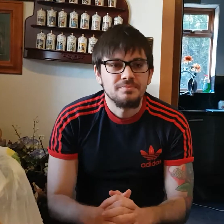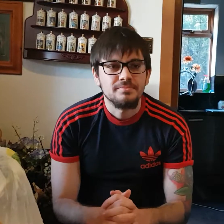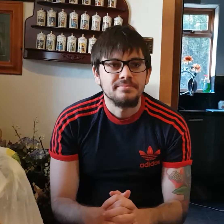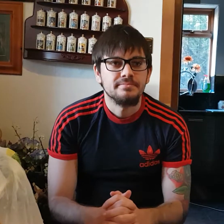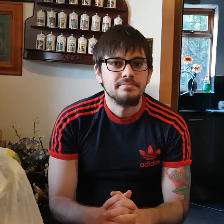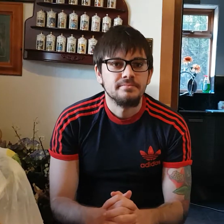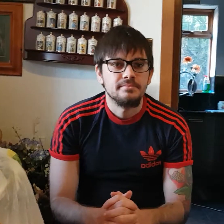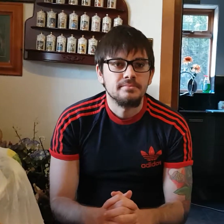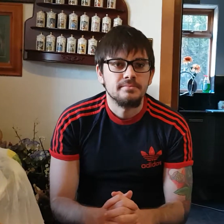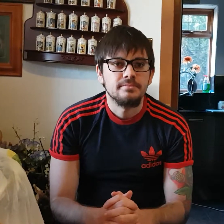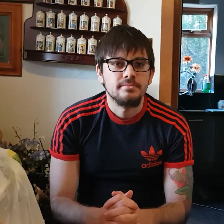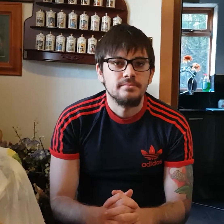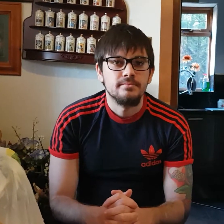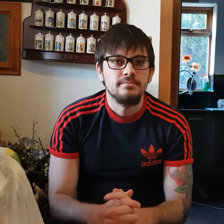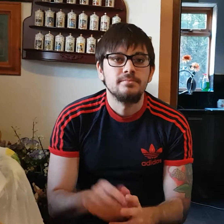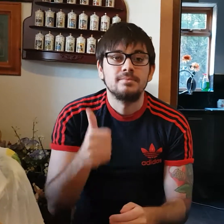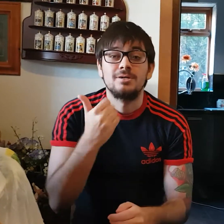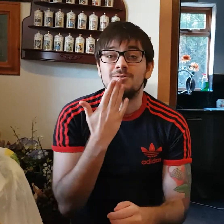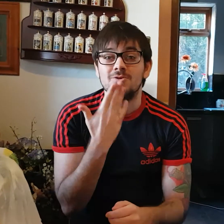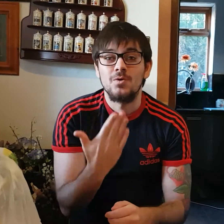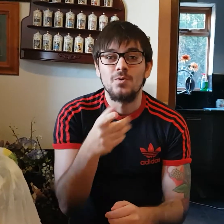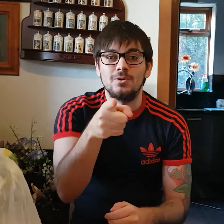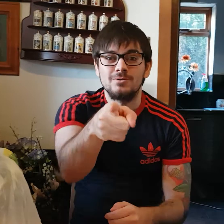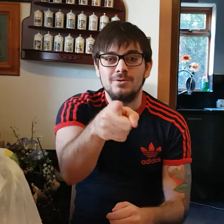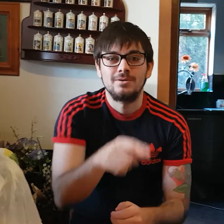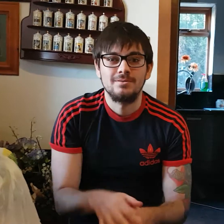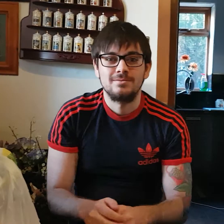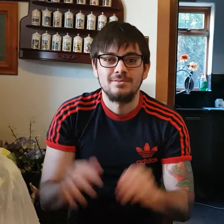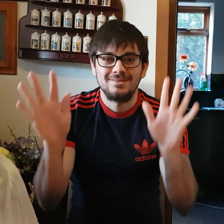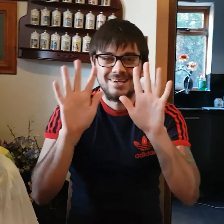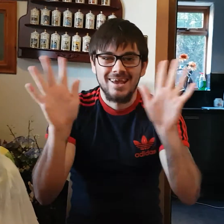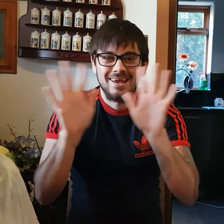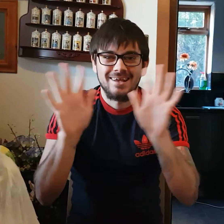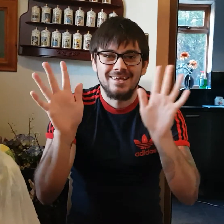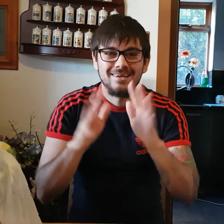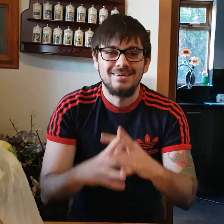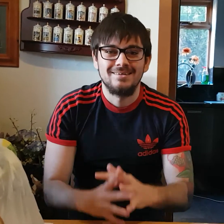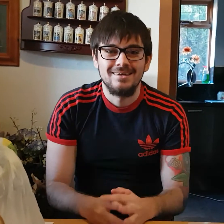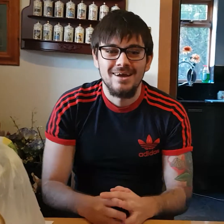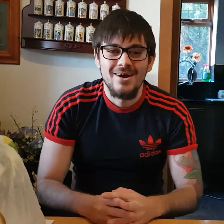Okay, thank you. Bye bye.